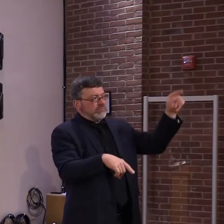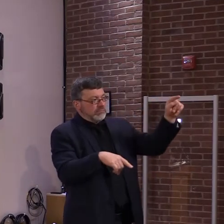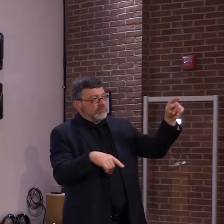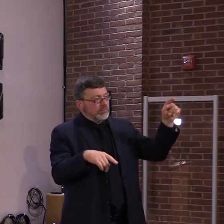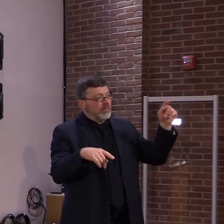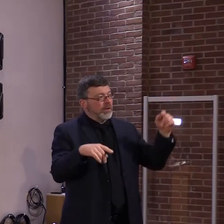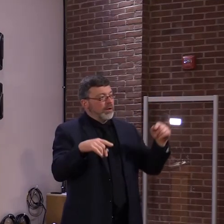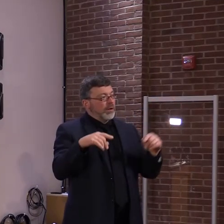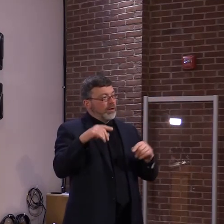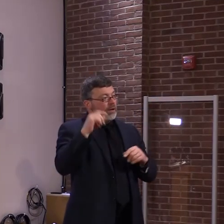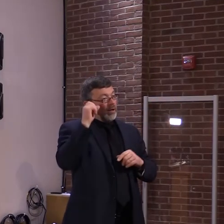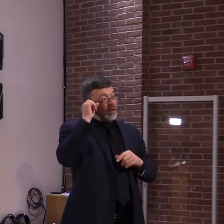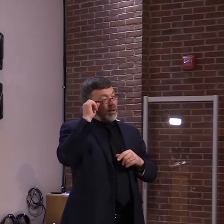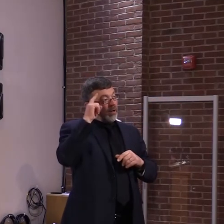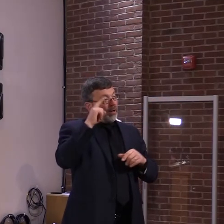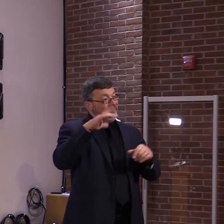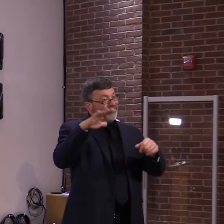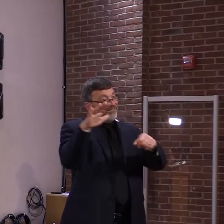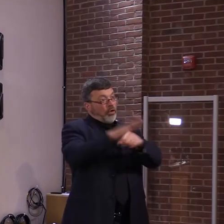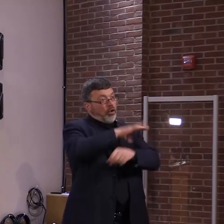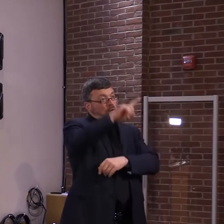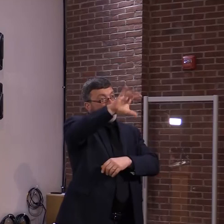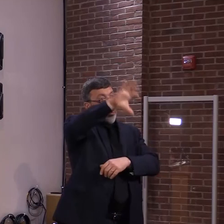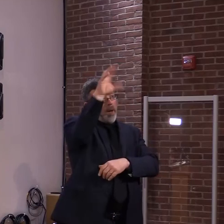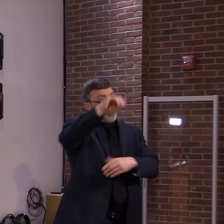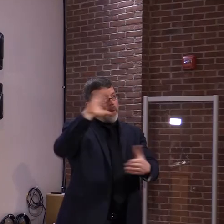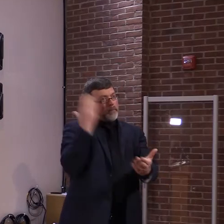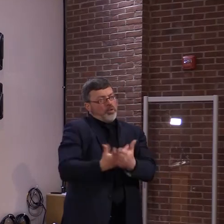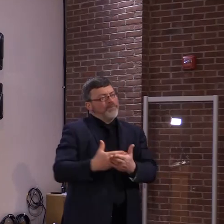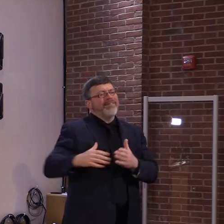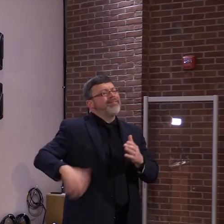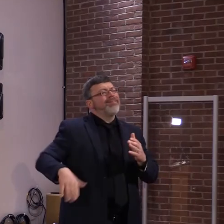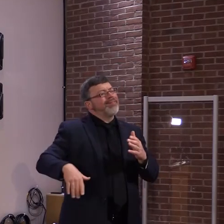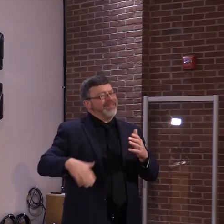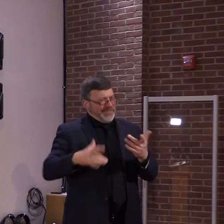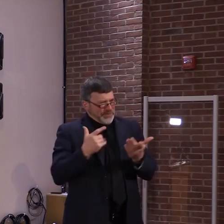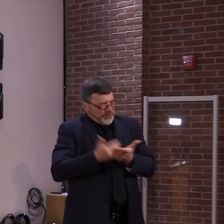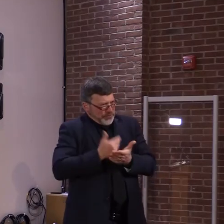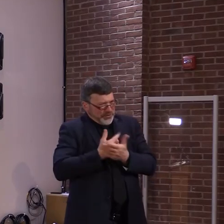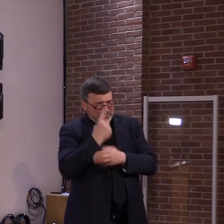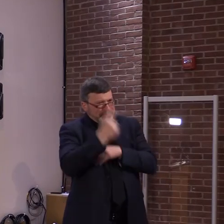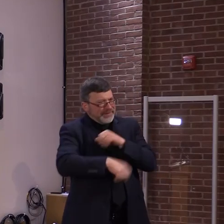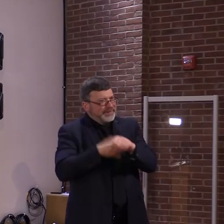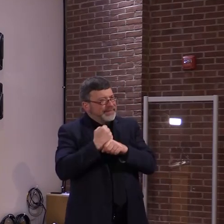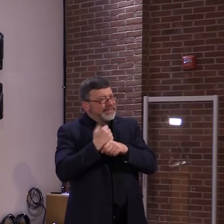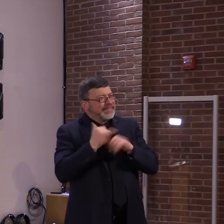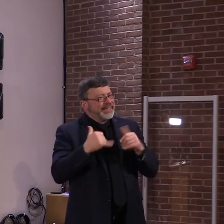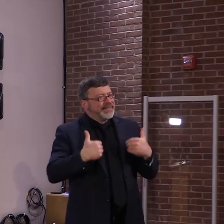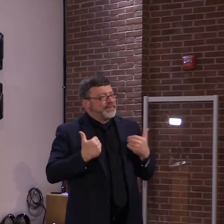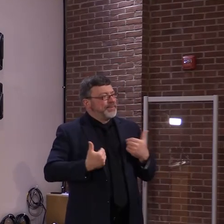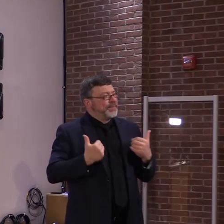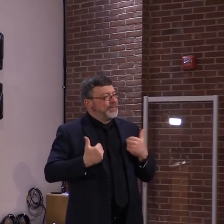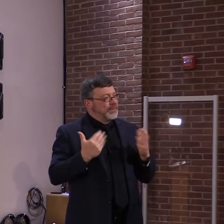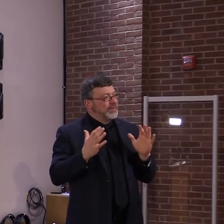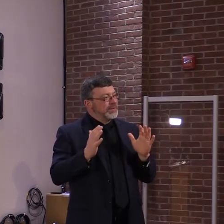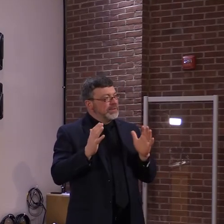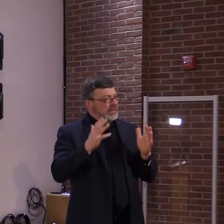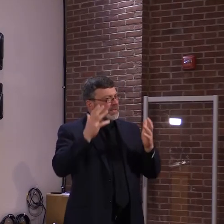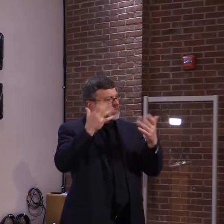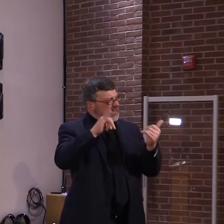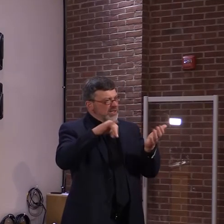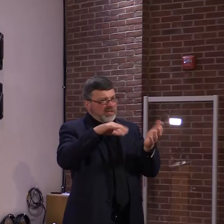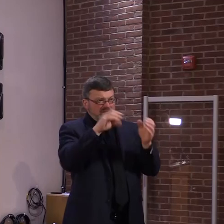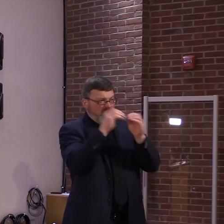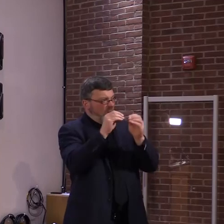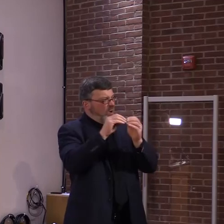There's plenty of evidence coming to us from the original vaccine trials, some of which